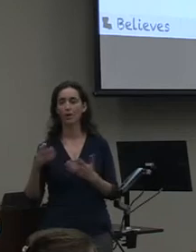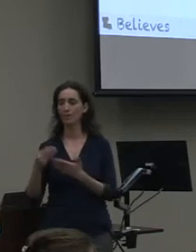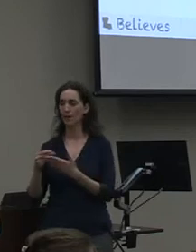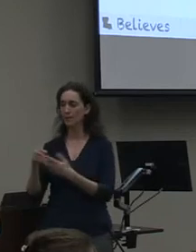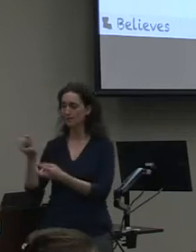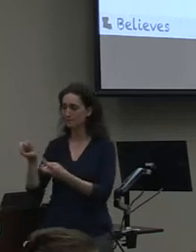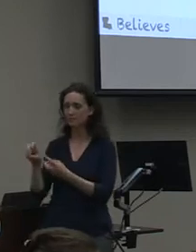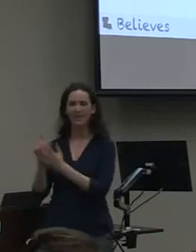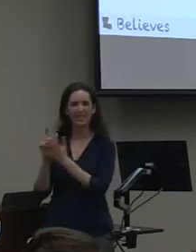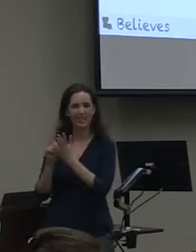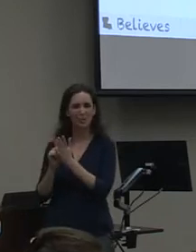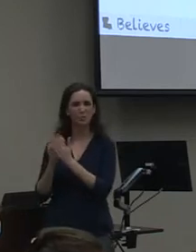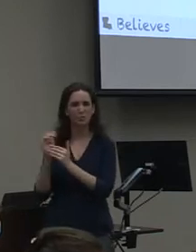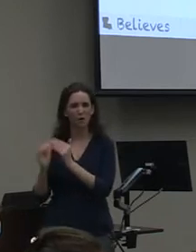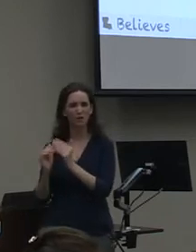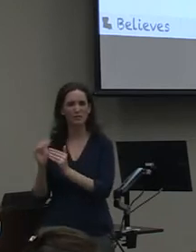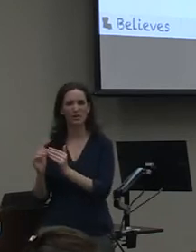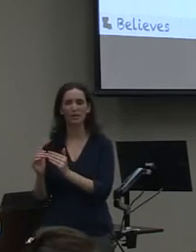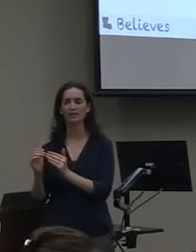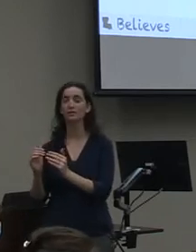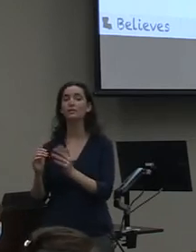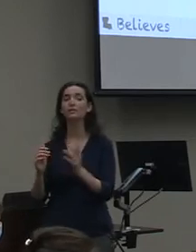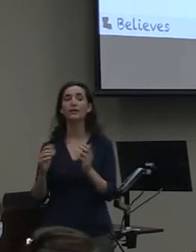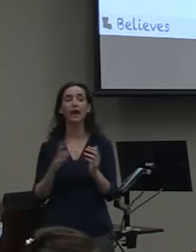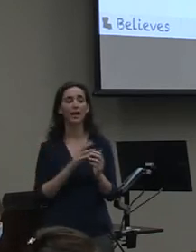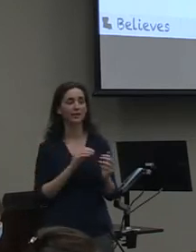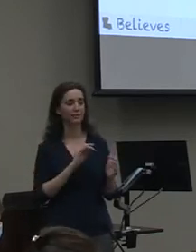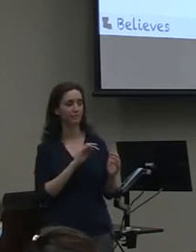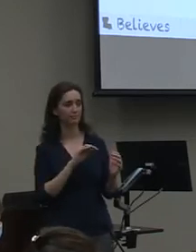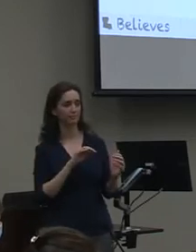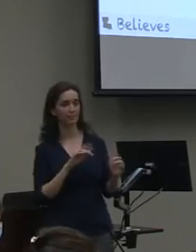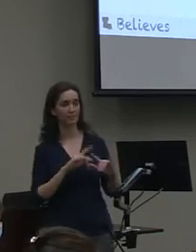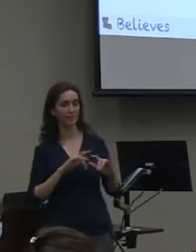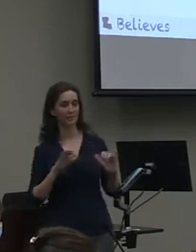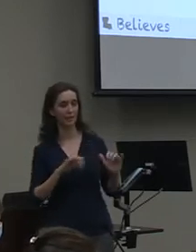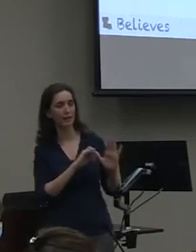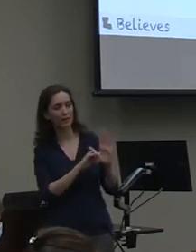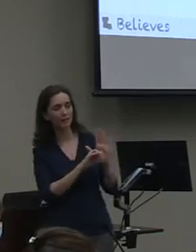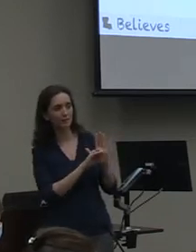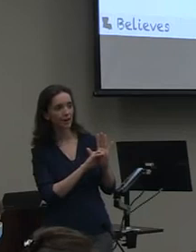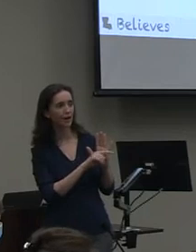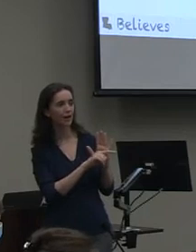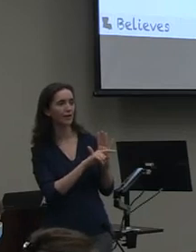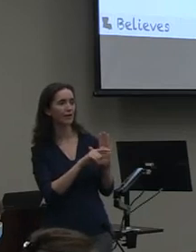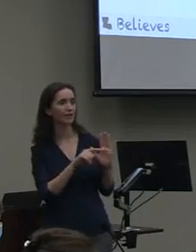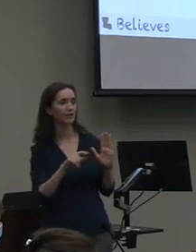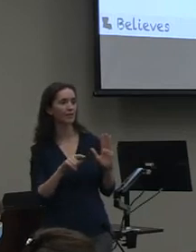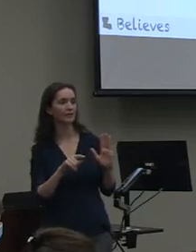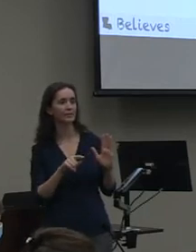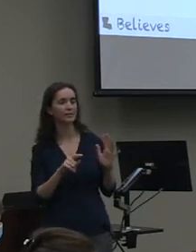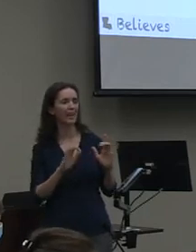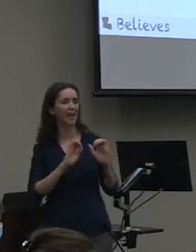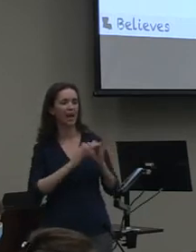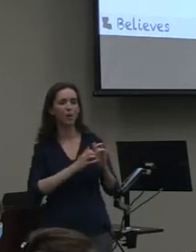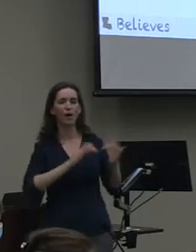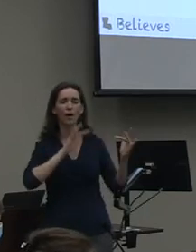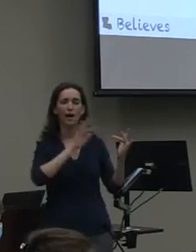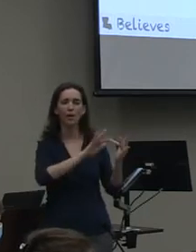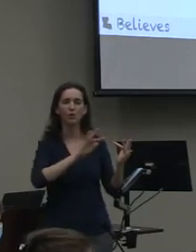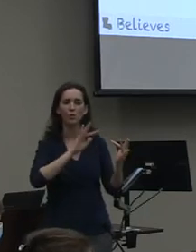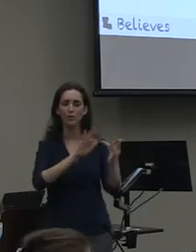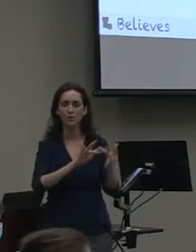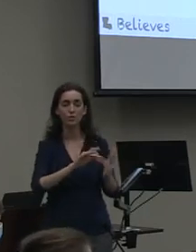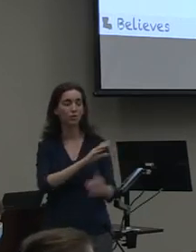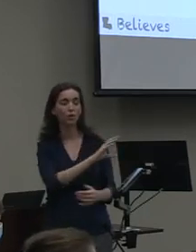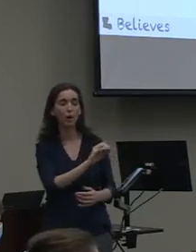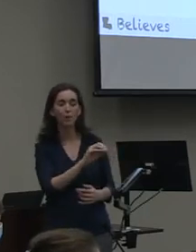and legal issues and identifying really like an outreach arm, basically vendors